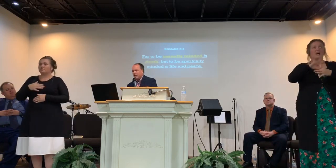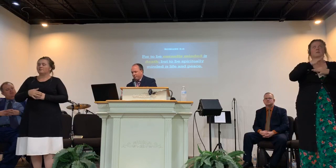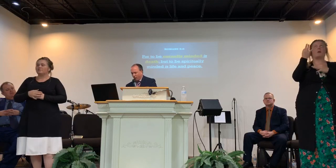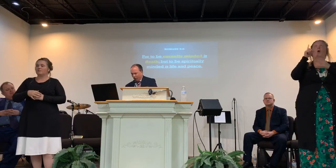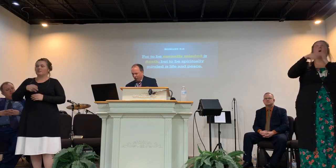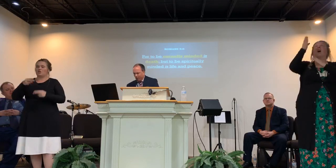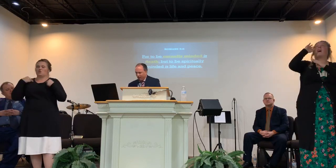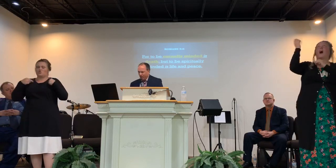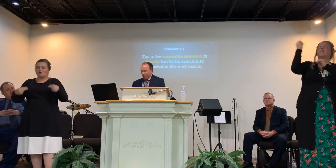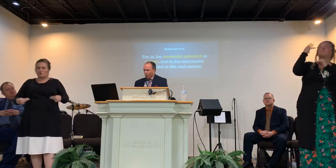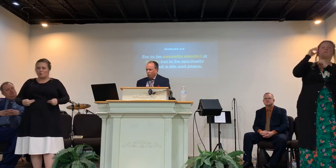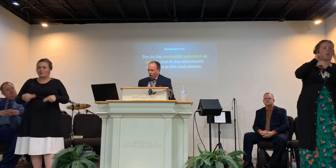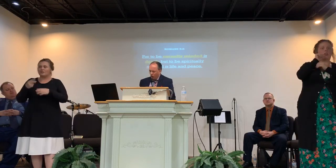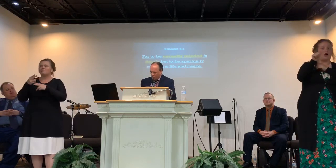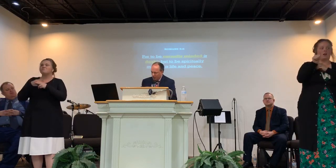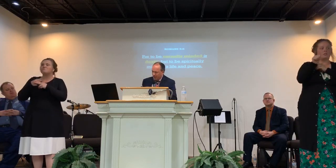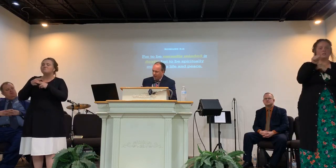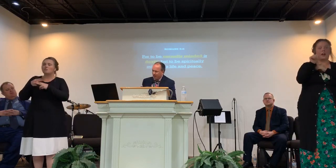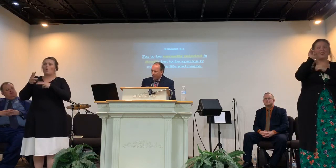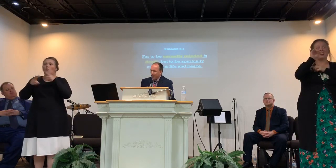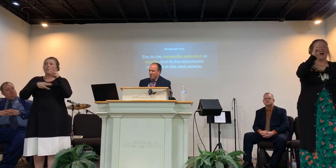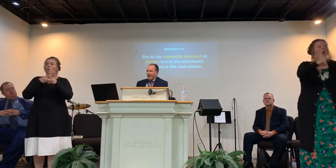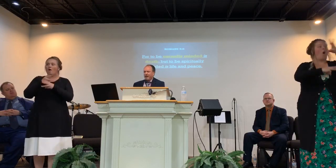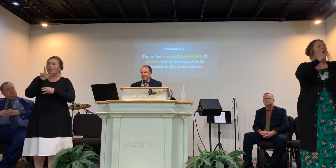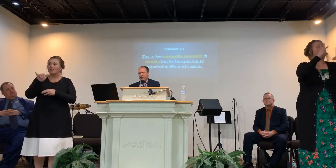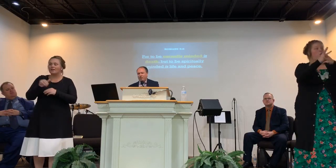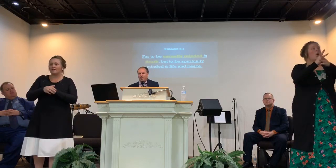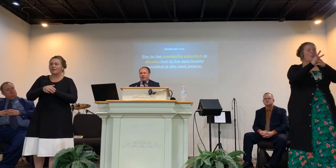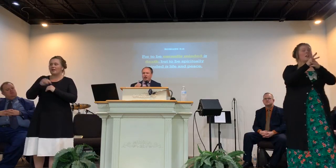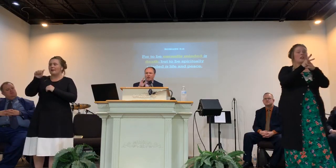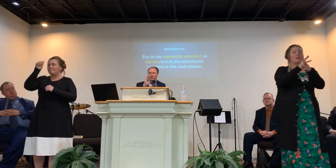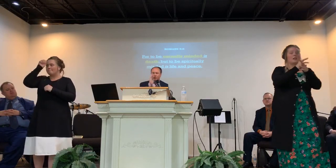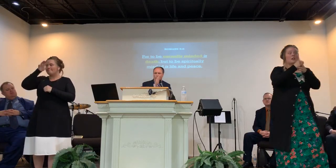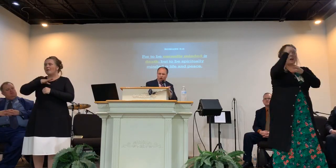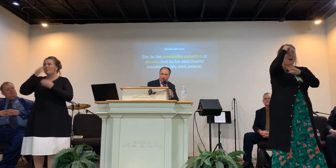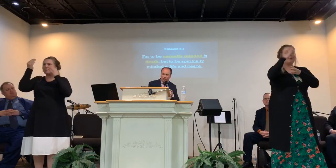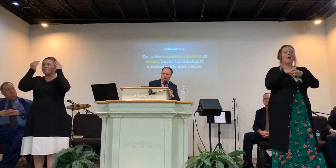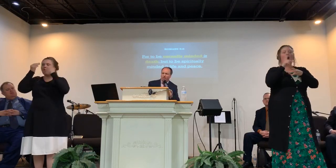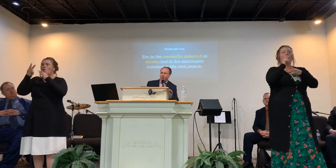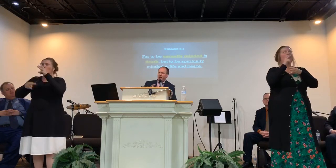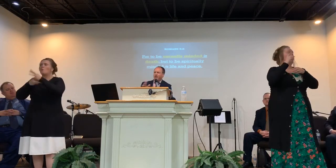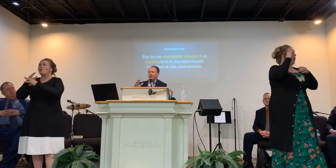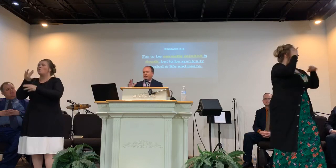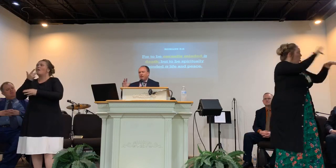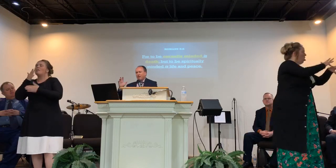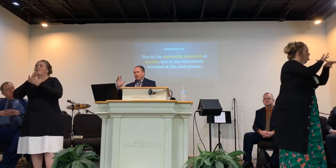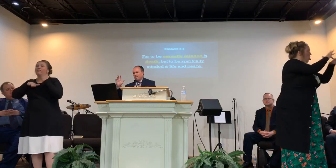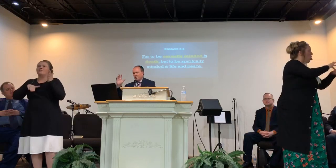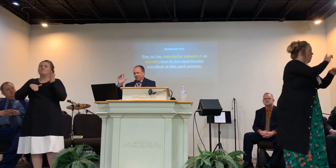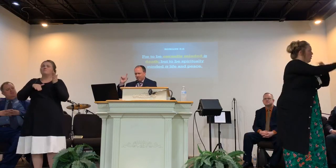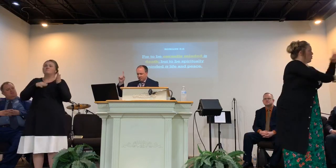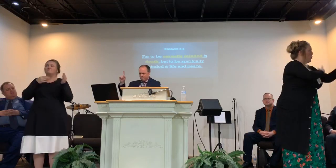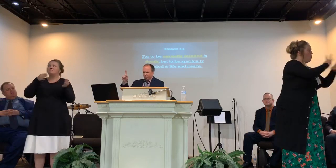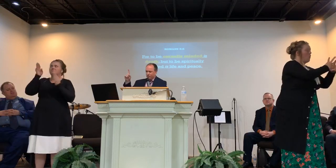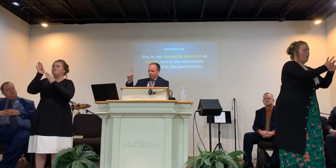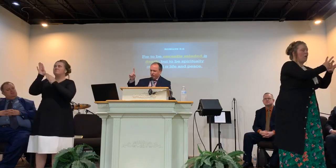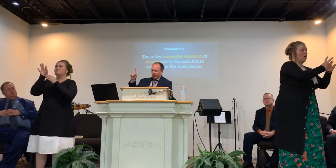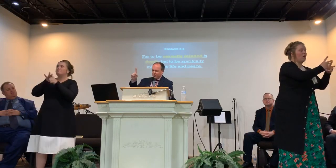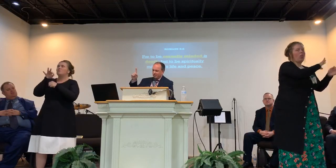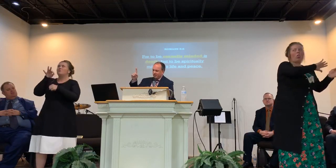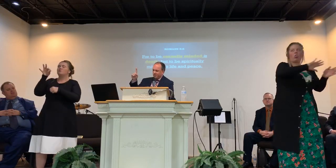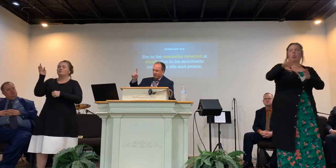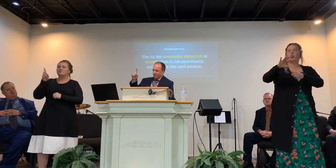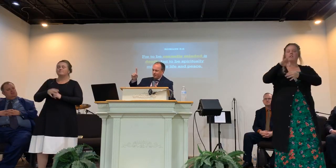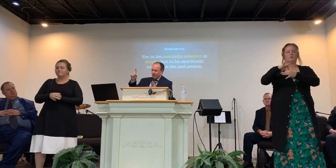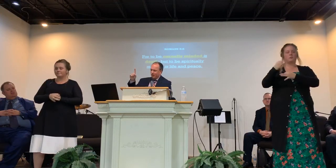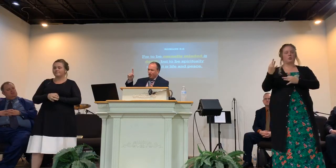human, temporal, worldly, a man thinking about the world rather than spiritual